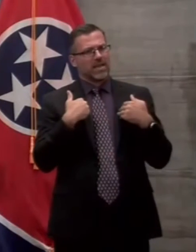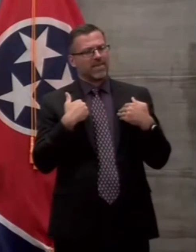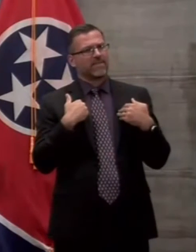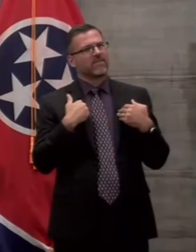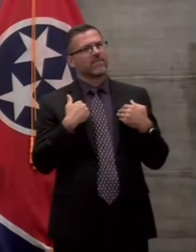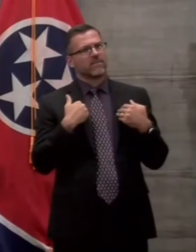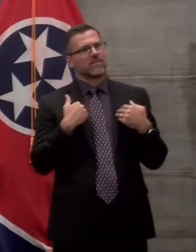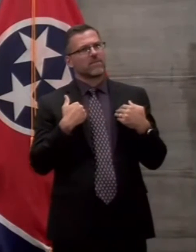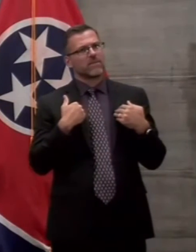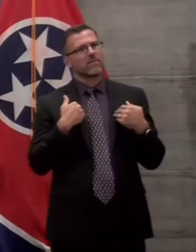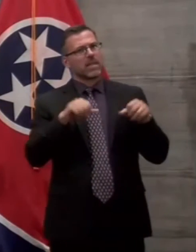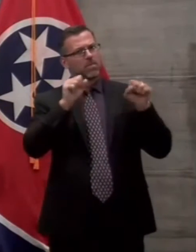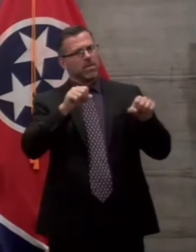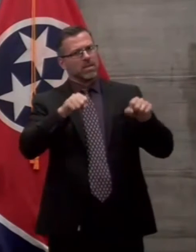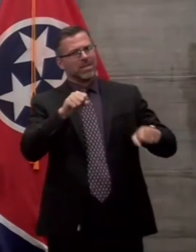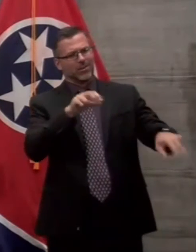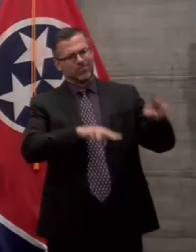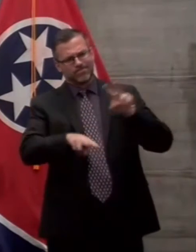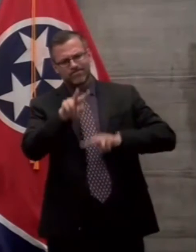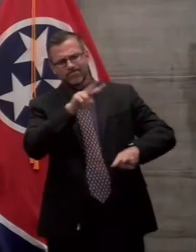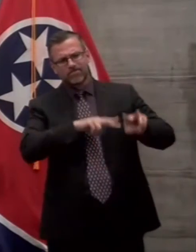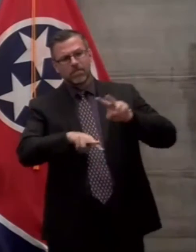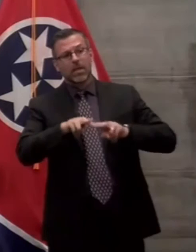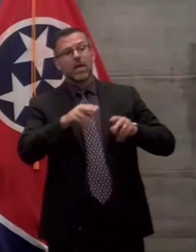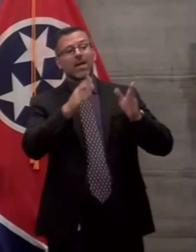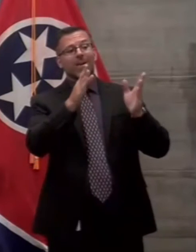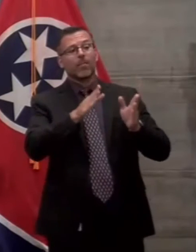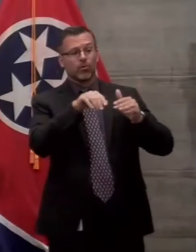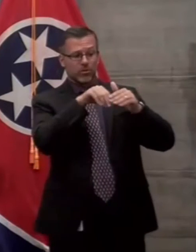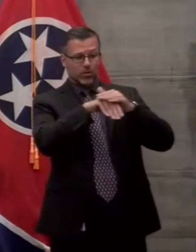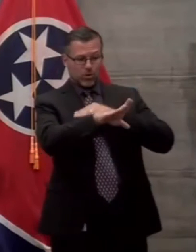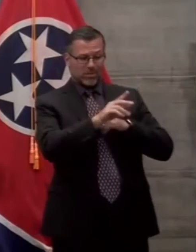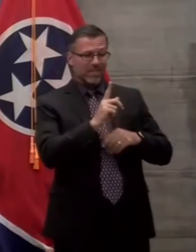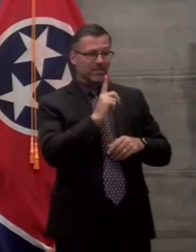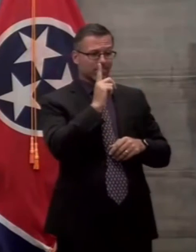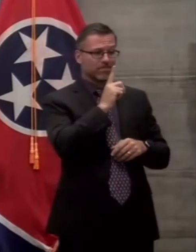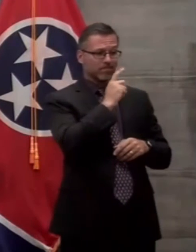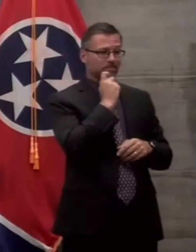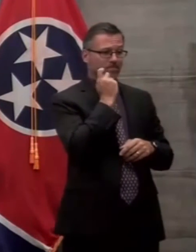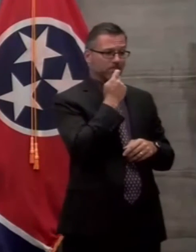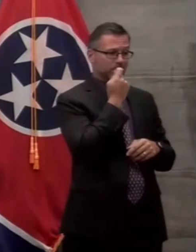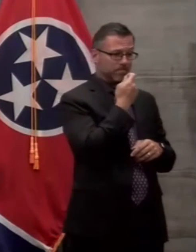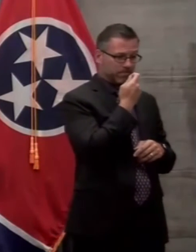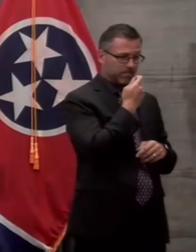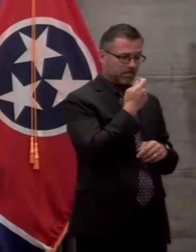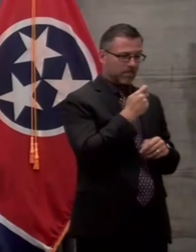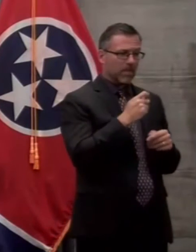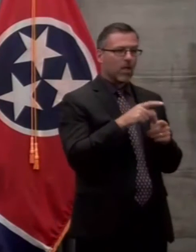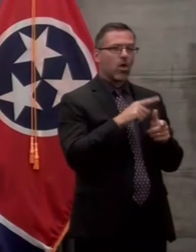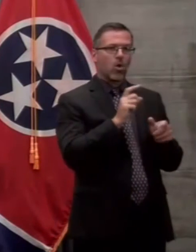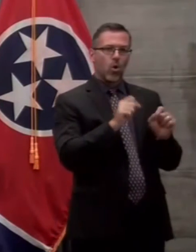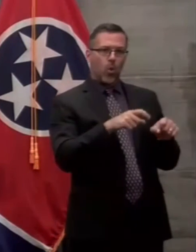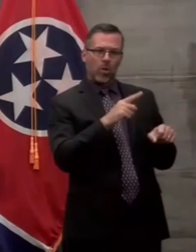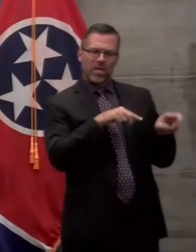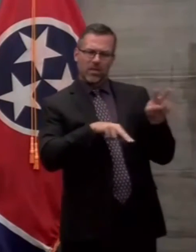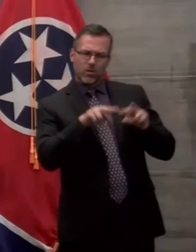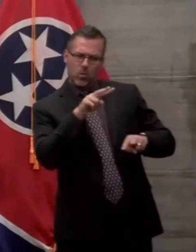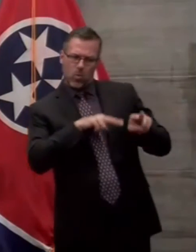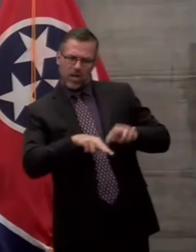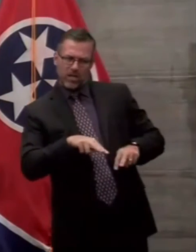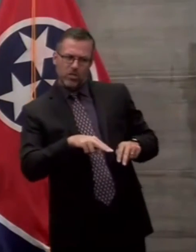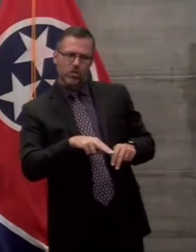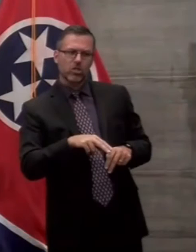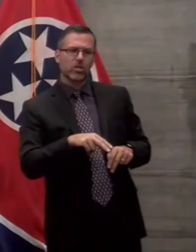lab turnaround time, and we routinely look at least several times per week at the turnaround time of